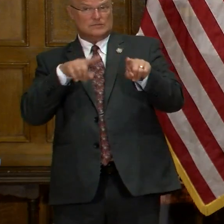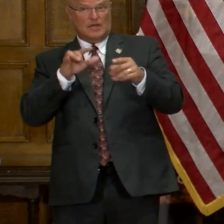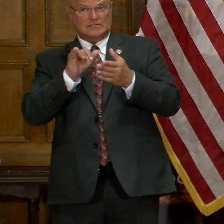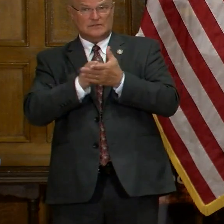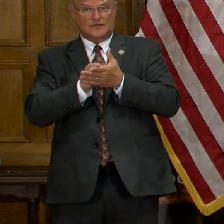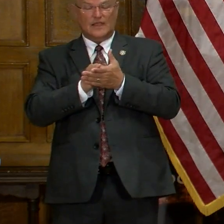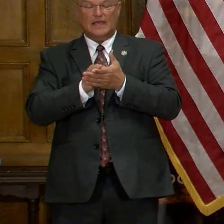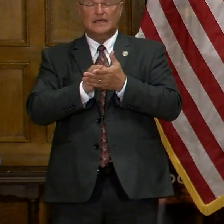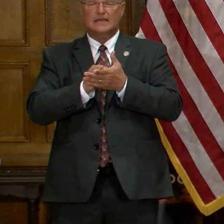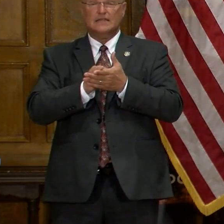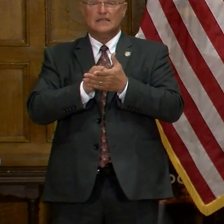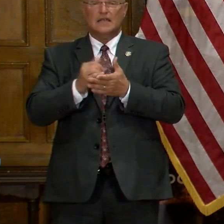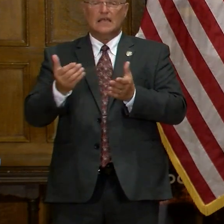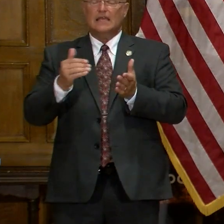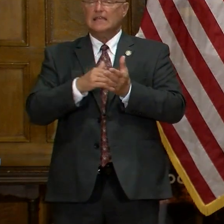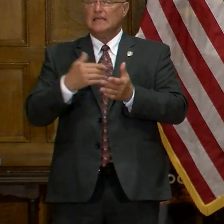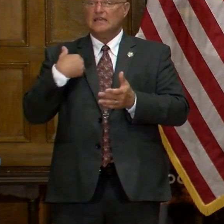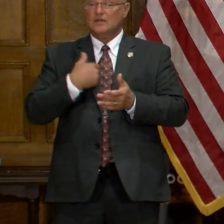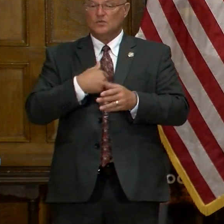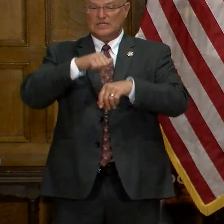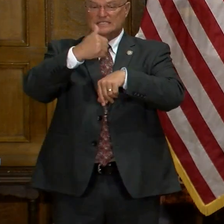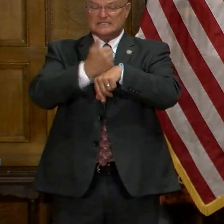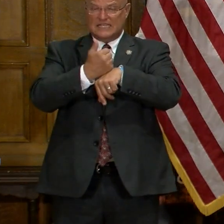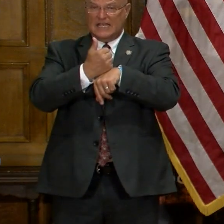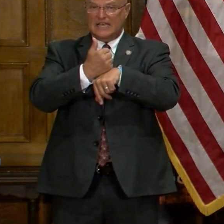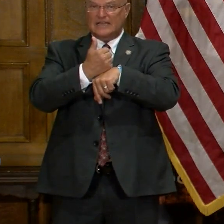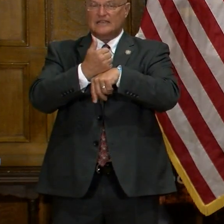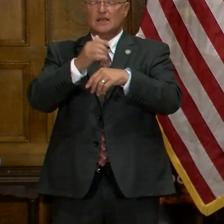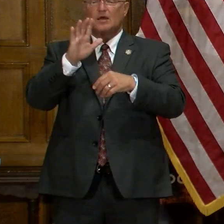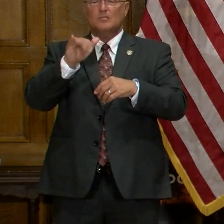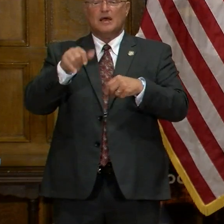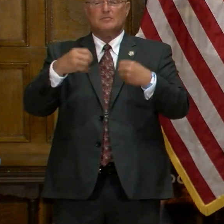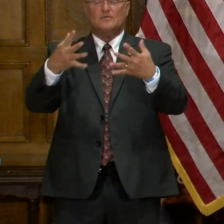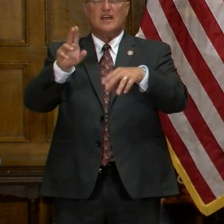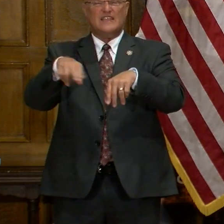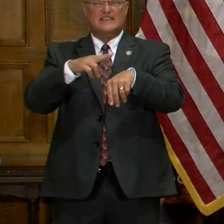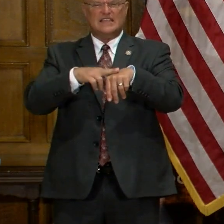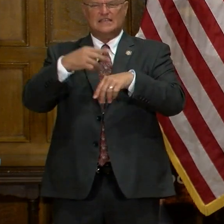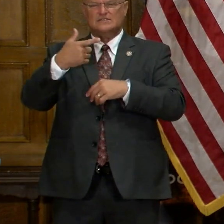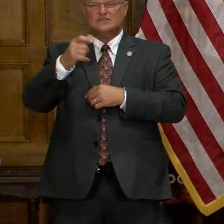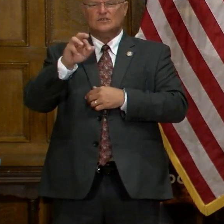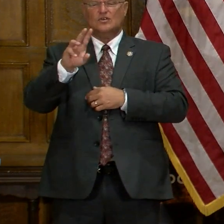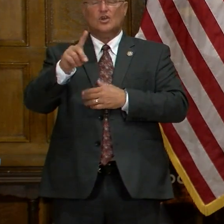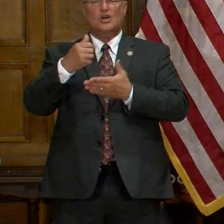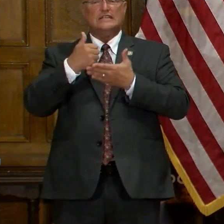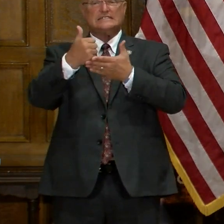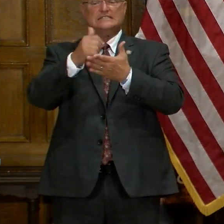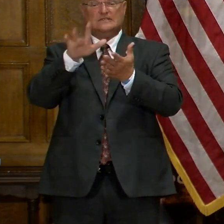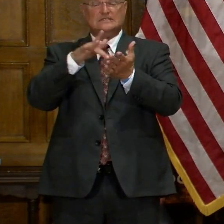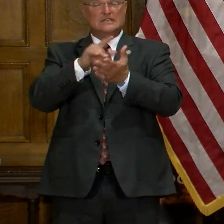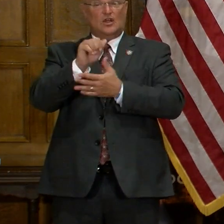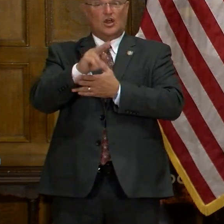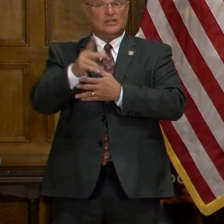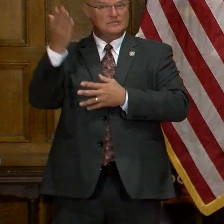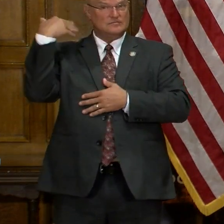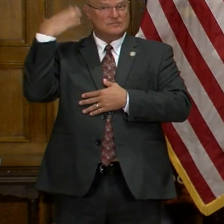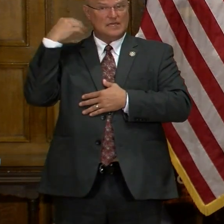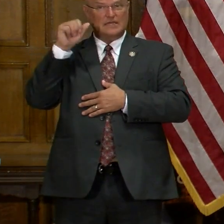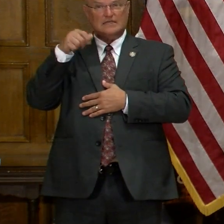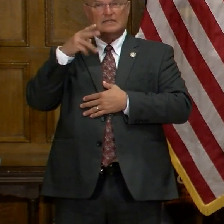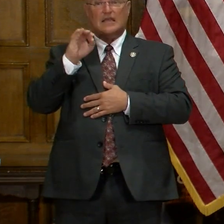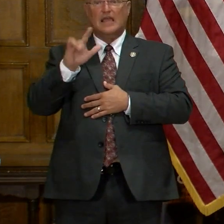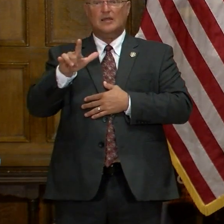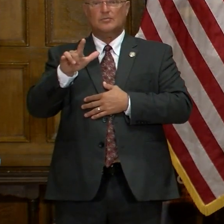it. And again, we set the precedent for that by providing that National Guard assistance in Central Arkansas back in